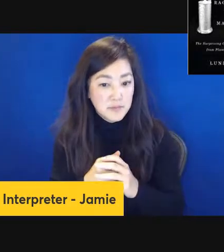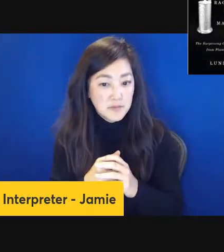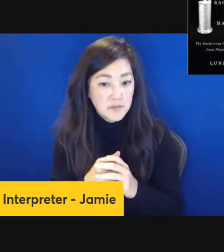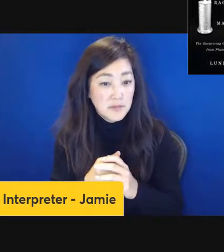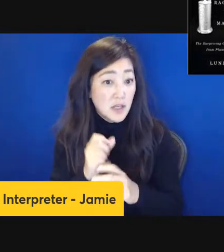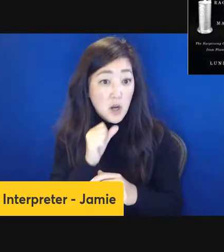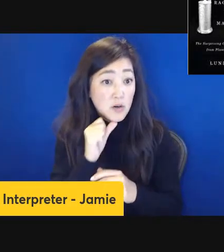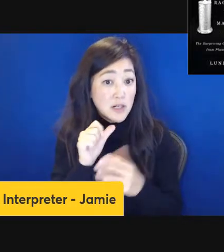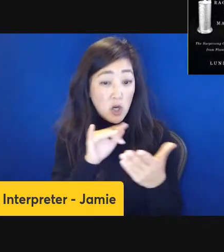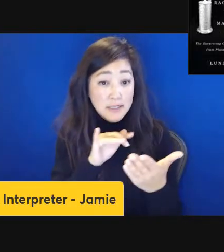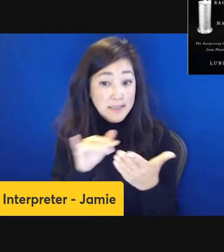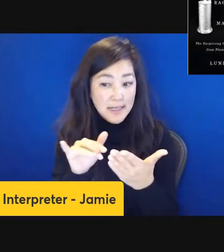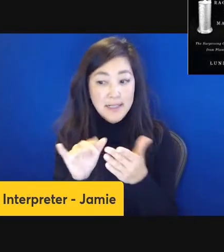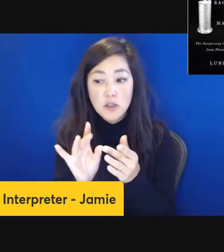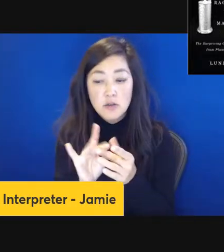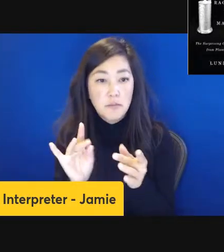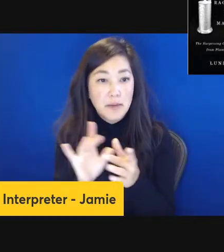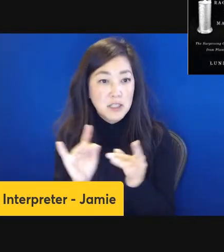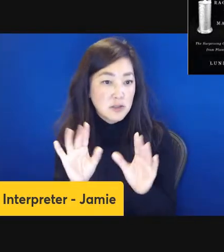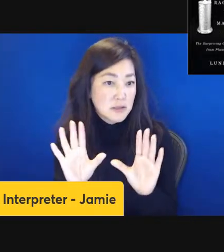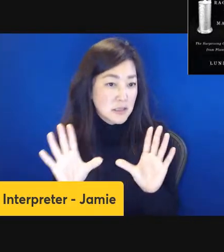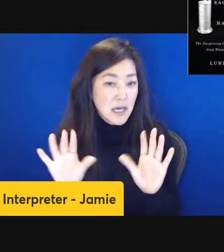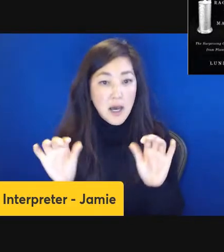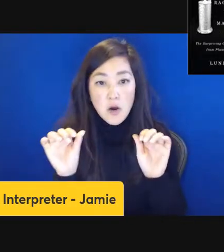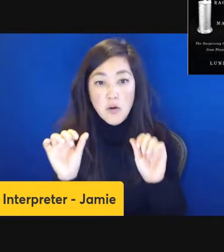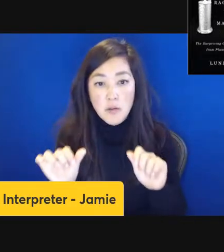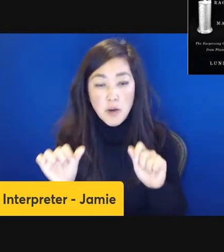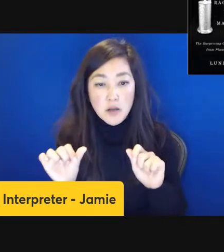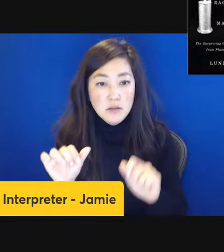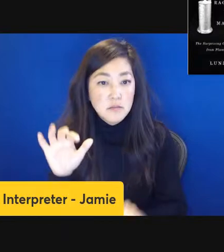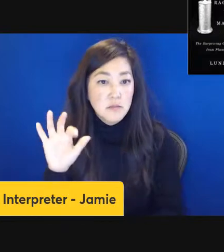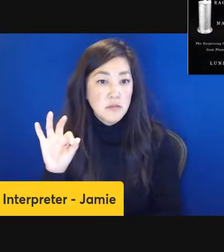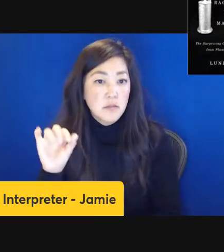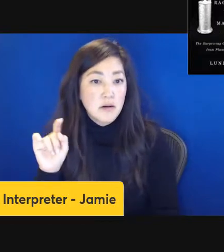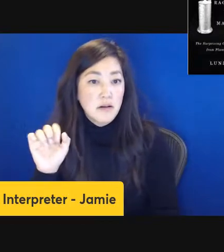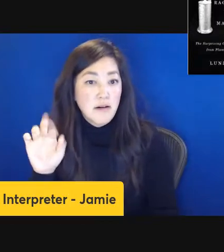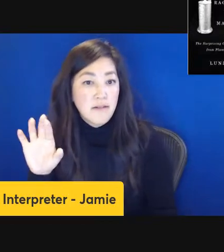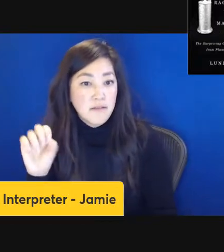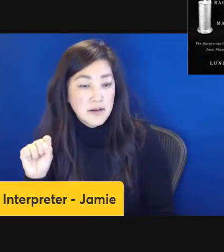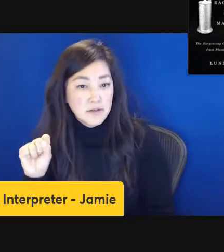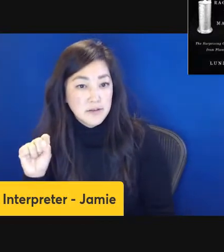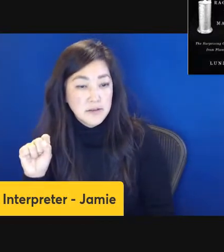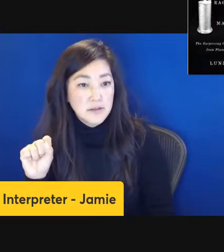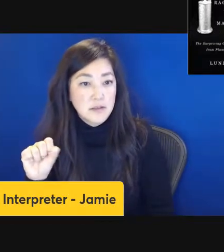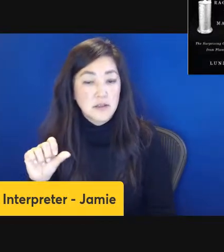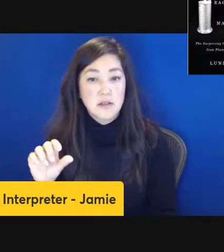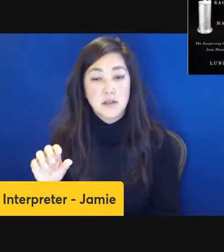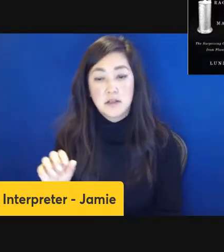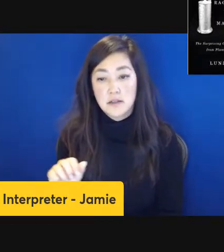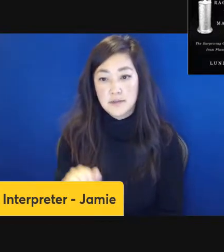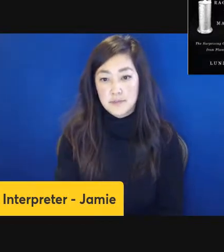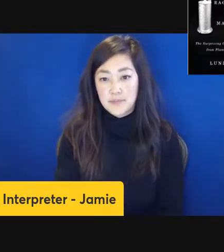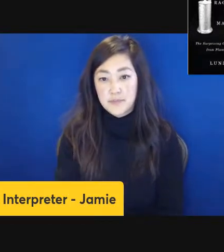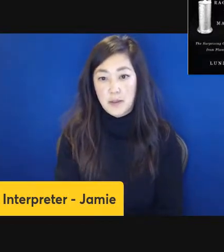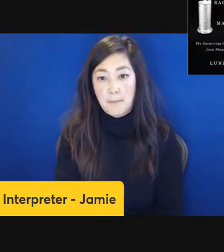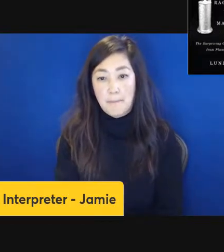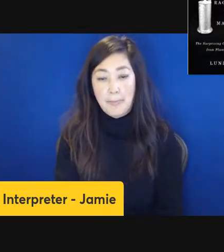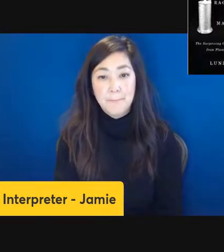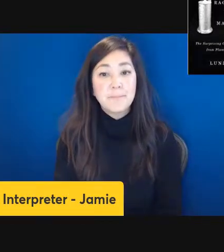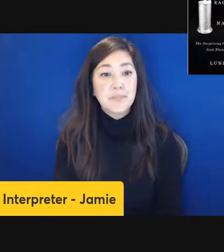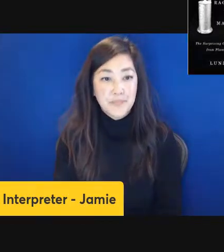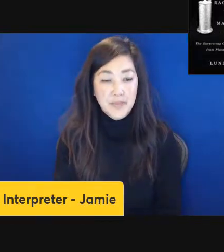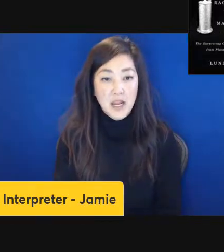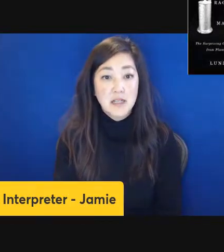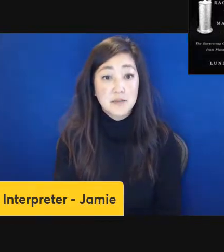studied. They were just mentioned as possible factors. So it was this context in the 60s that